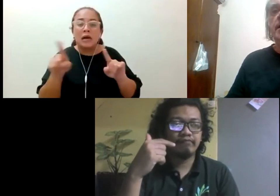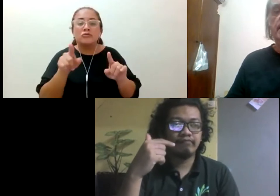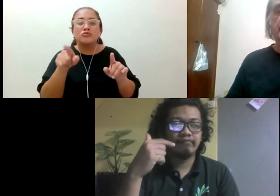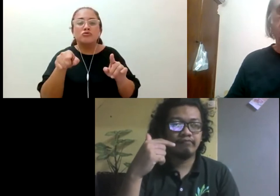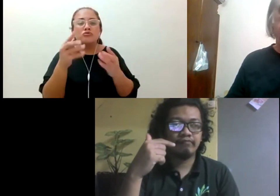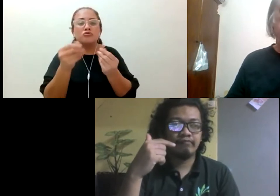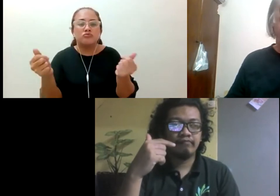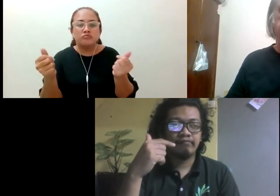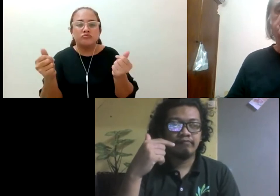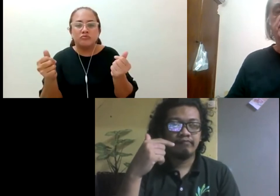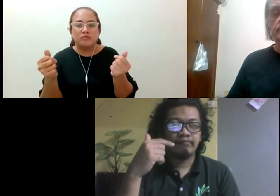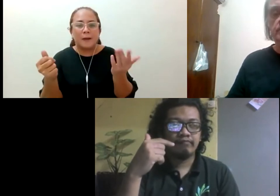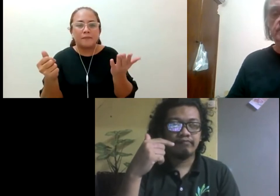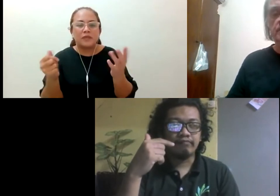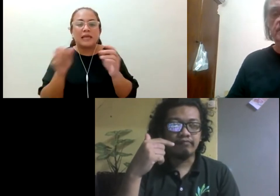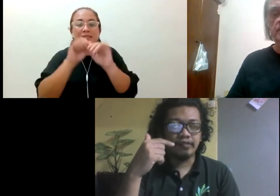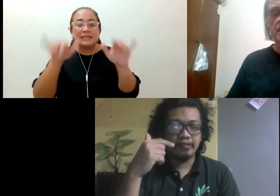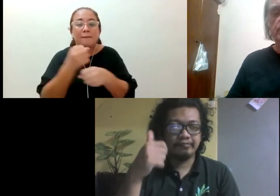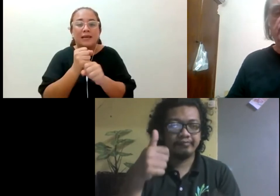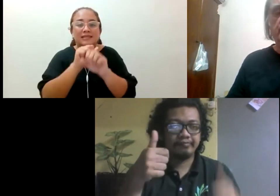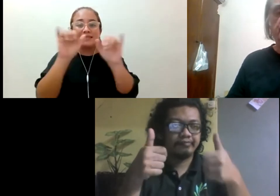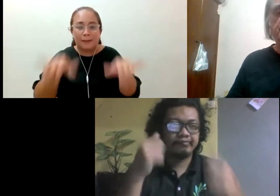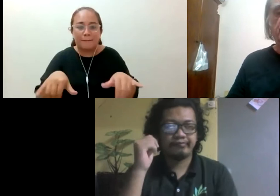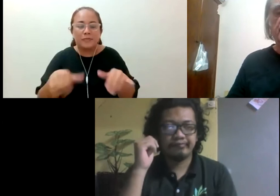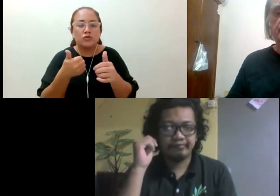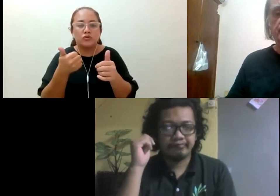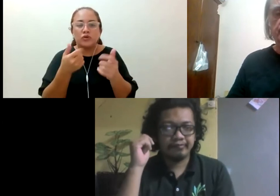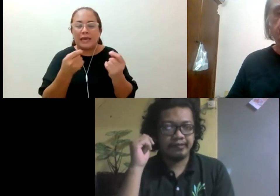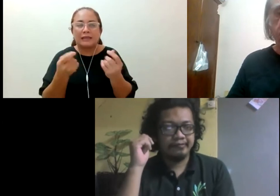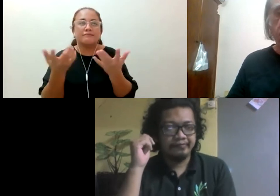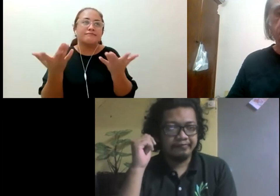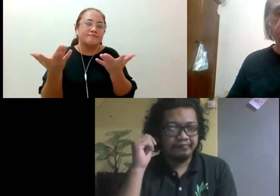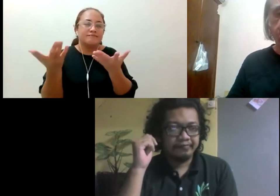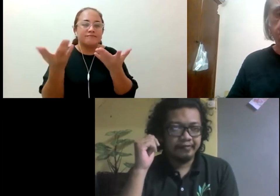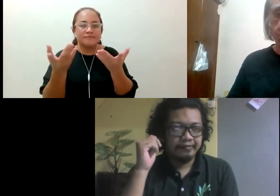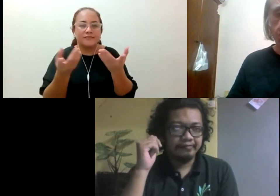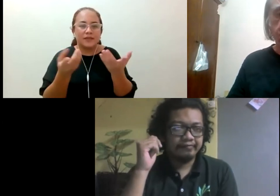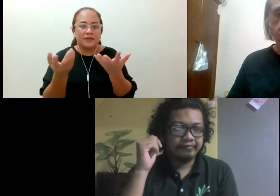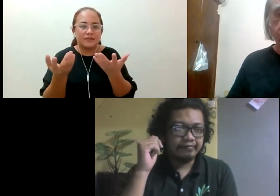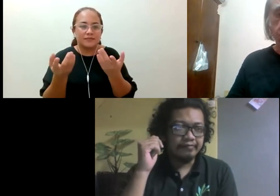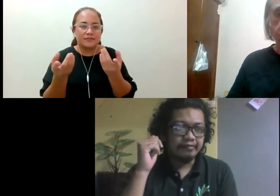a system that you can then describe.